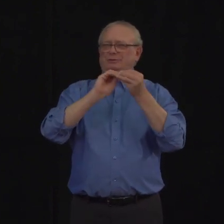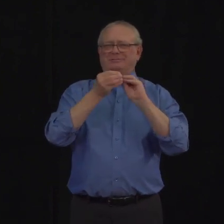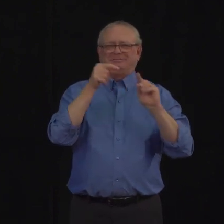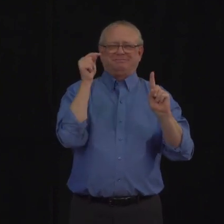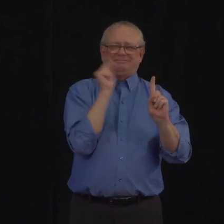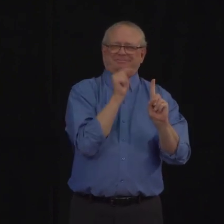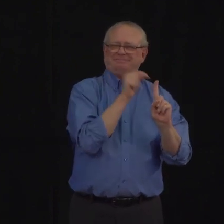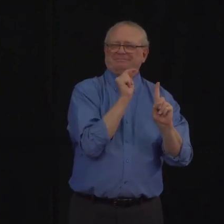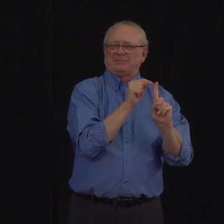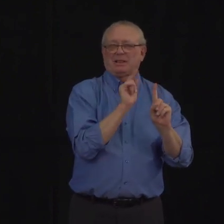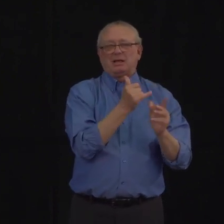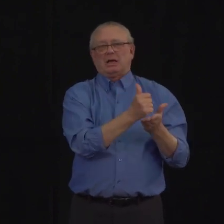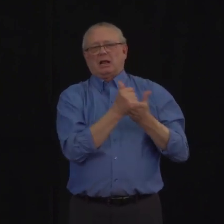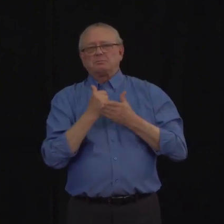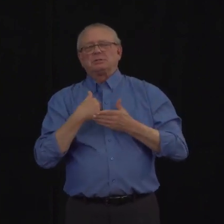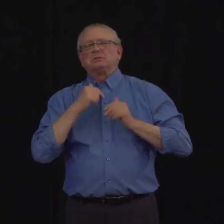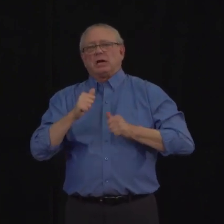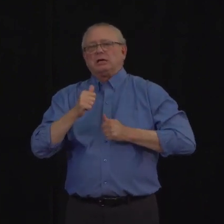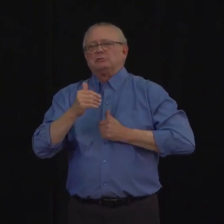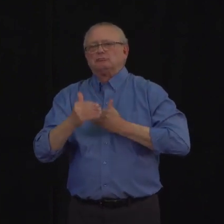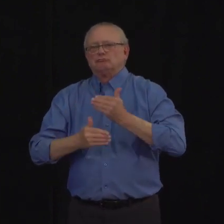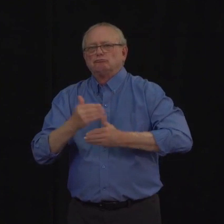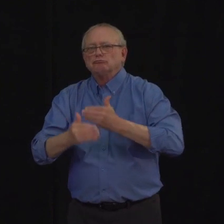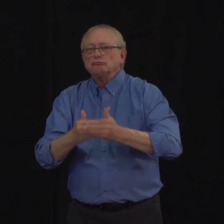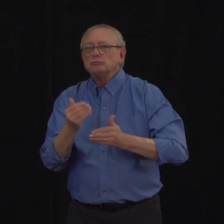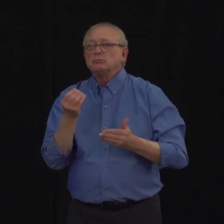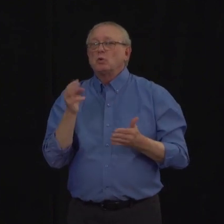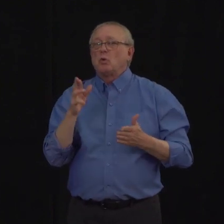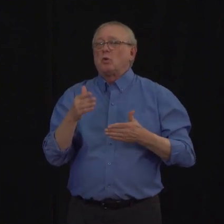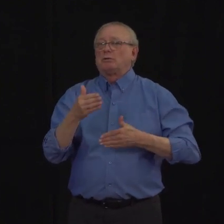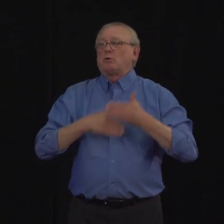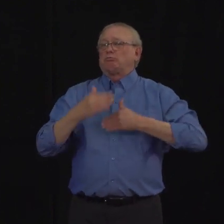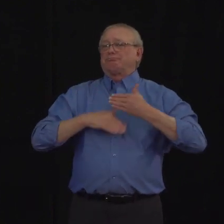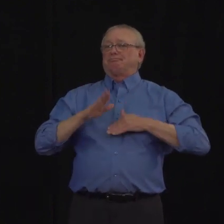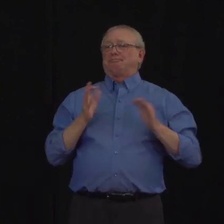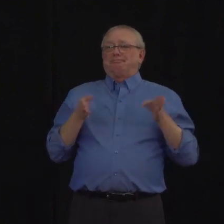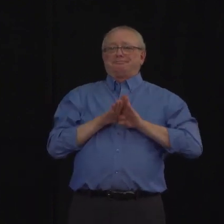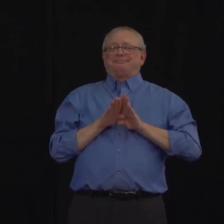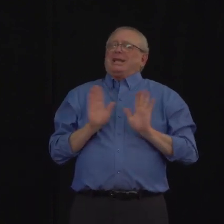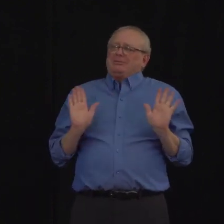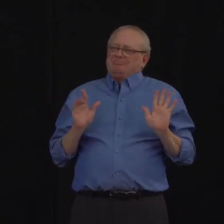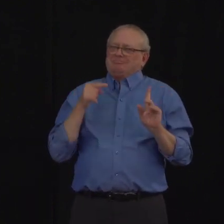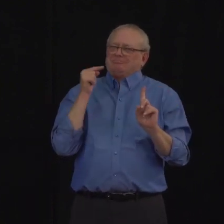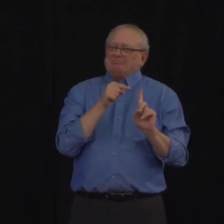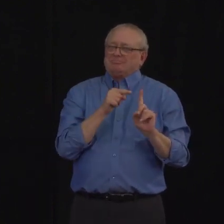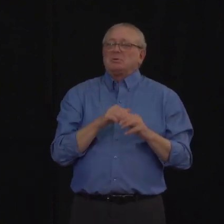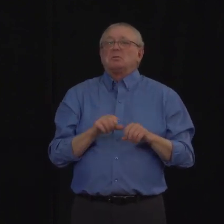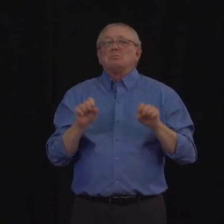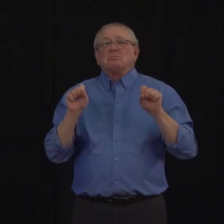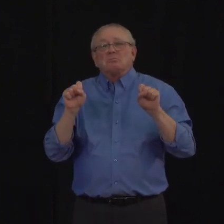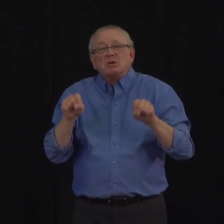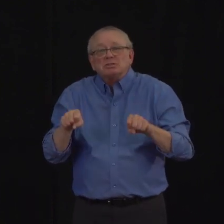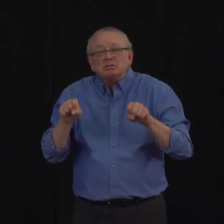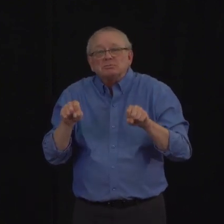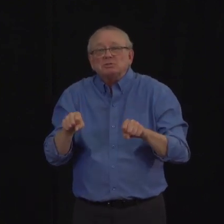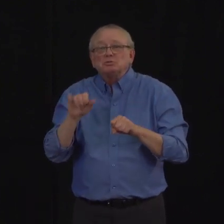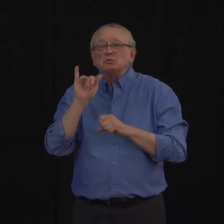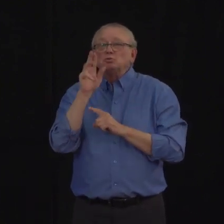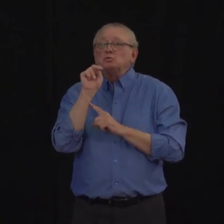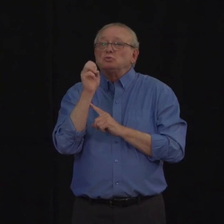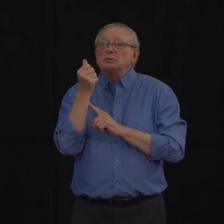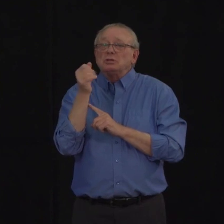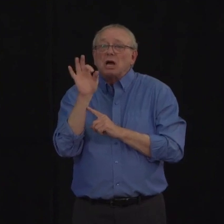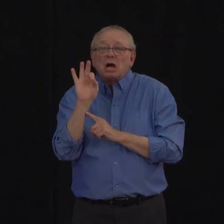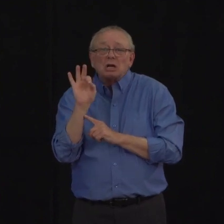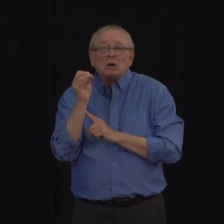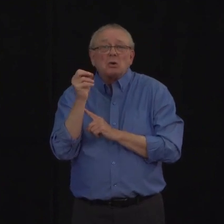we may be able to consider alternate dates if our numbers remain good. But again, that's really up to all of us together